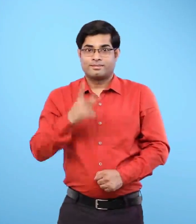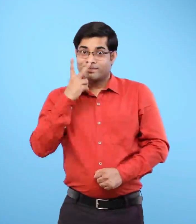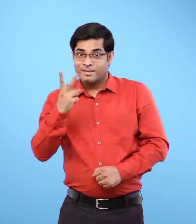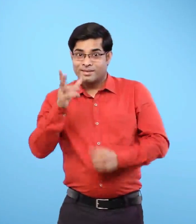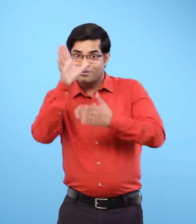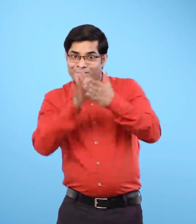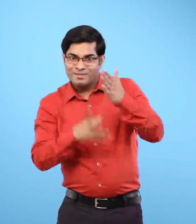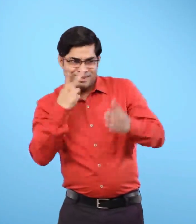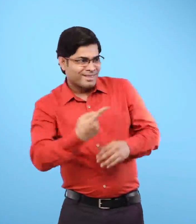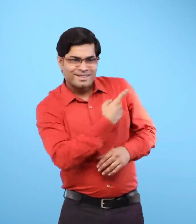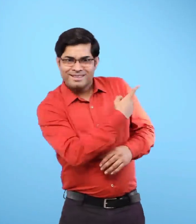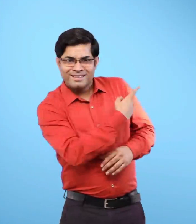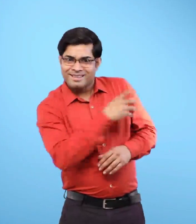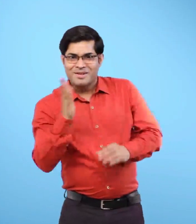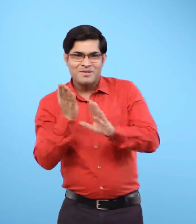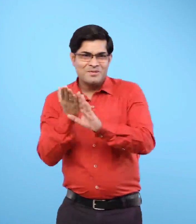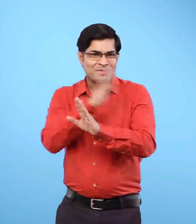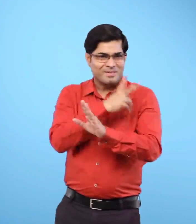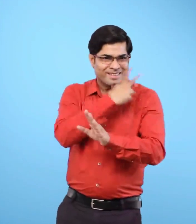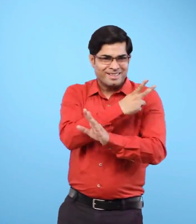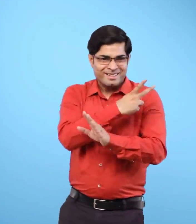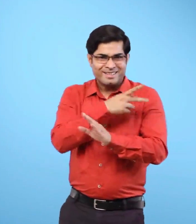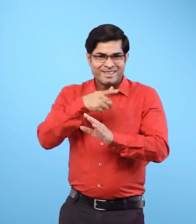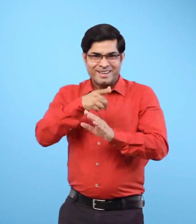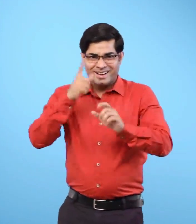This page has questions related to the game Teacher, Teacher.